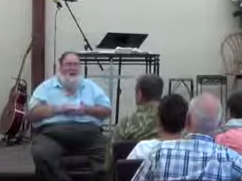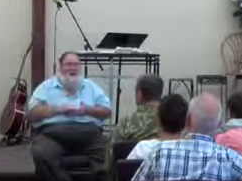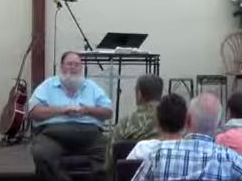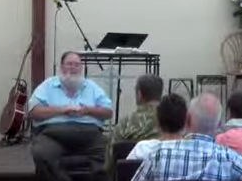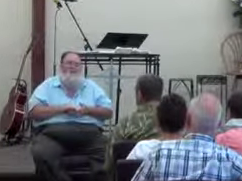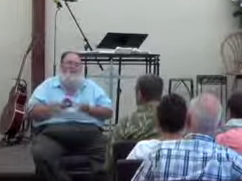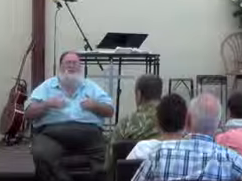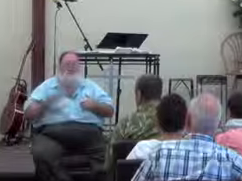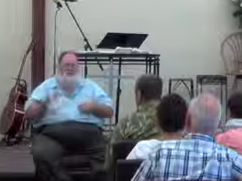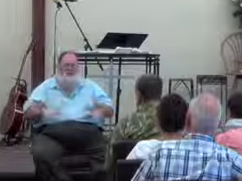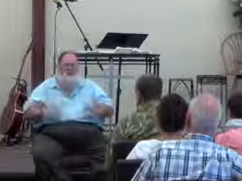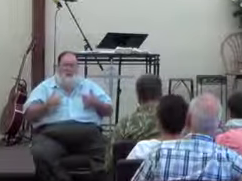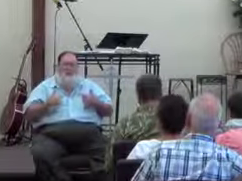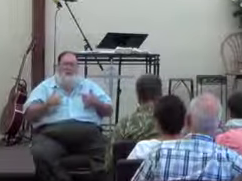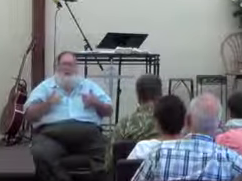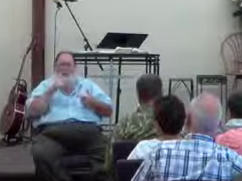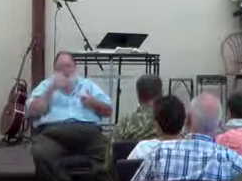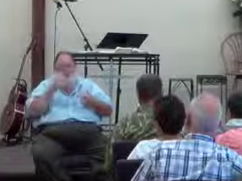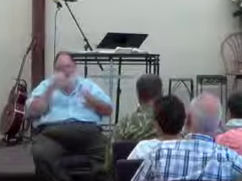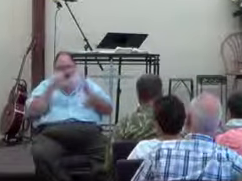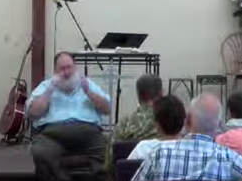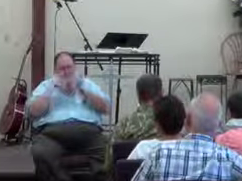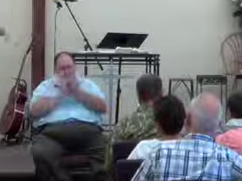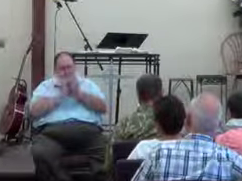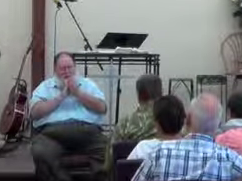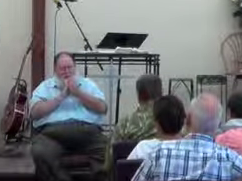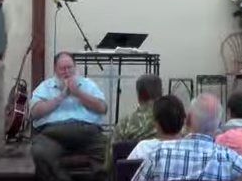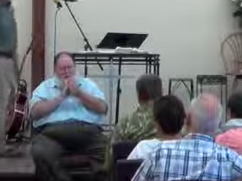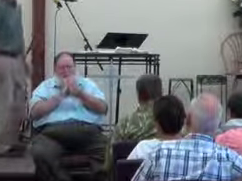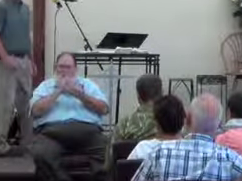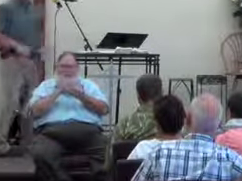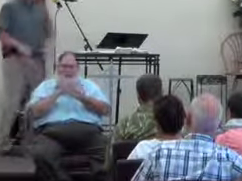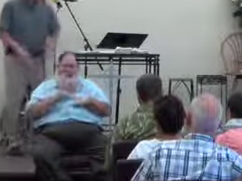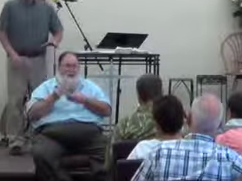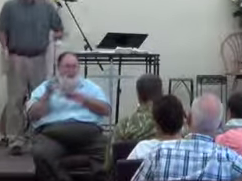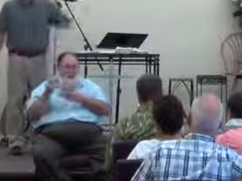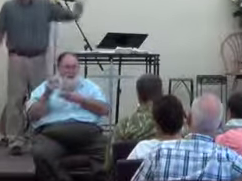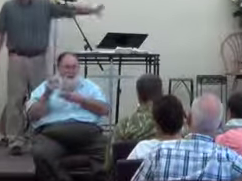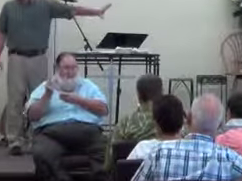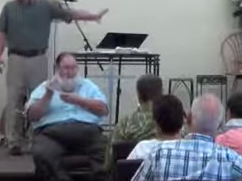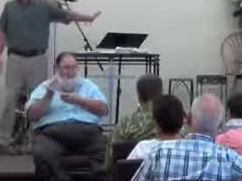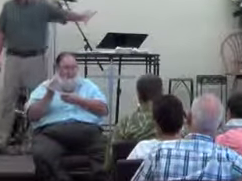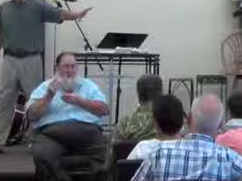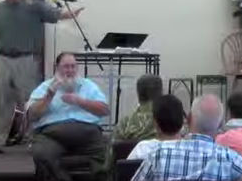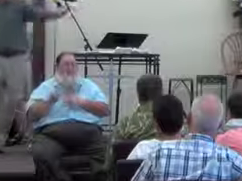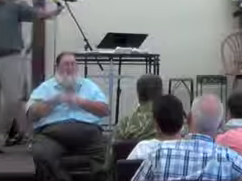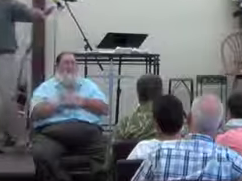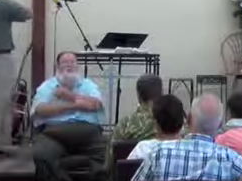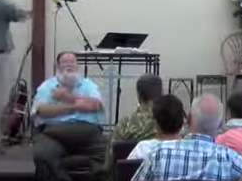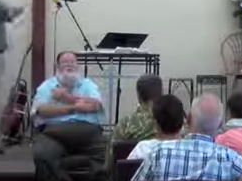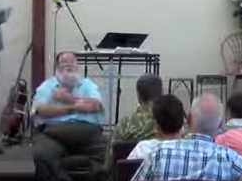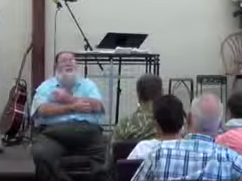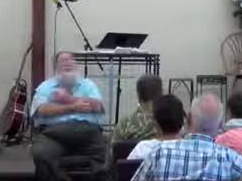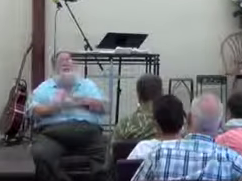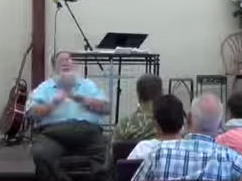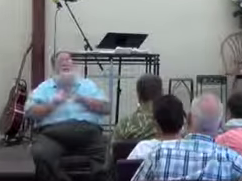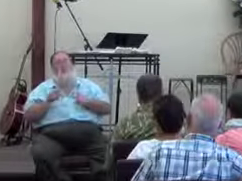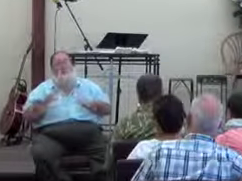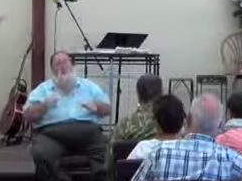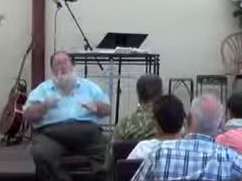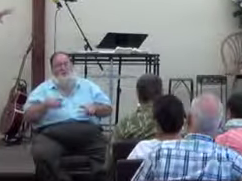who you should be praising, who you should be glorifying. You know by their example, but yet you neglect their example